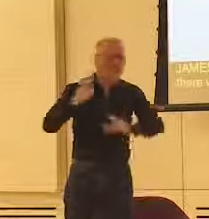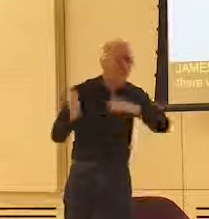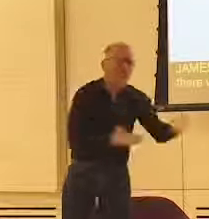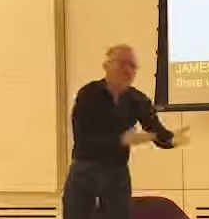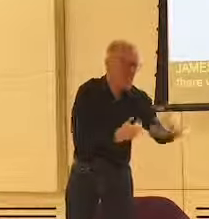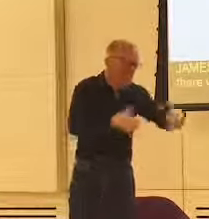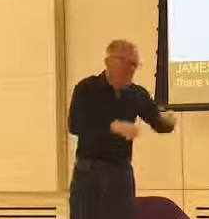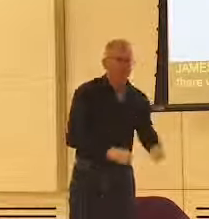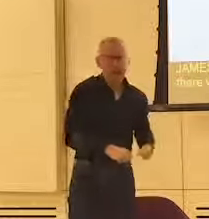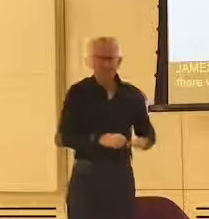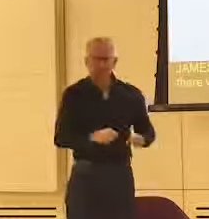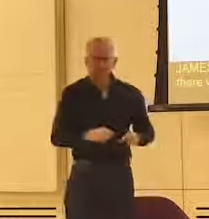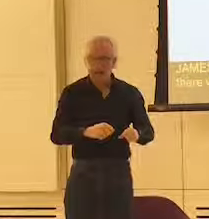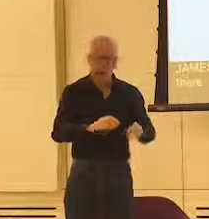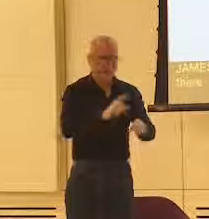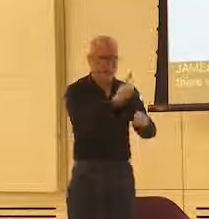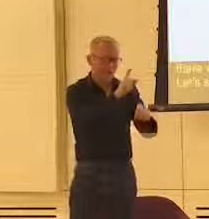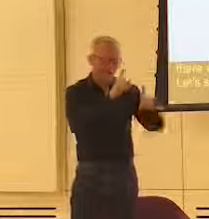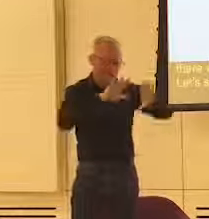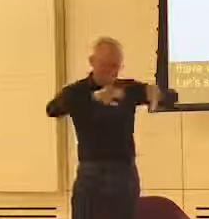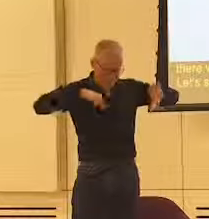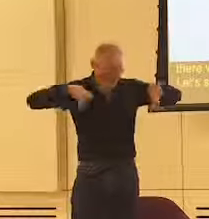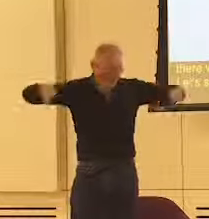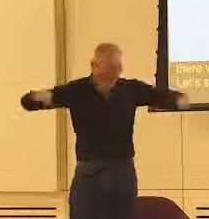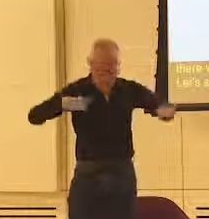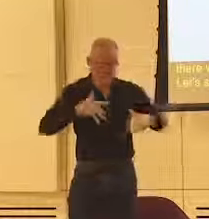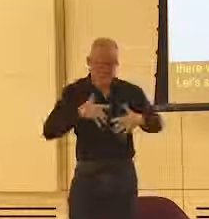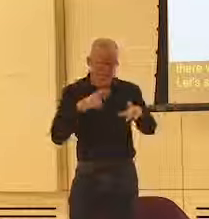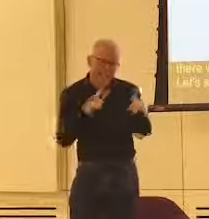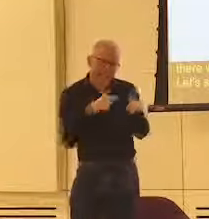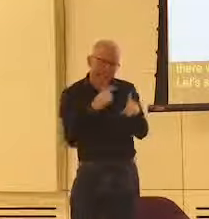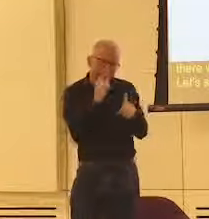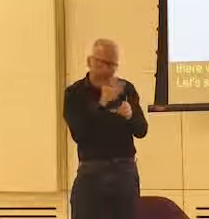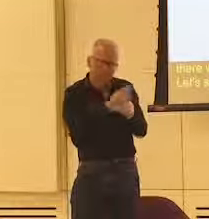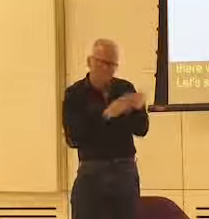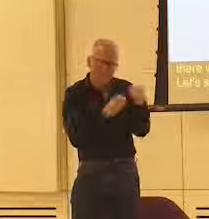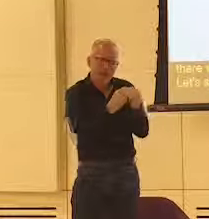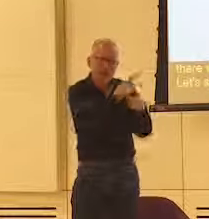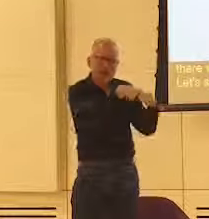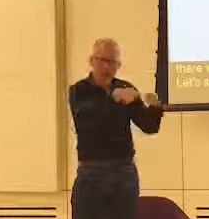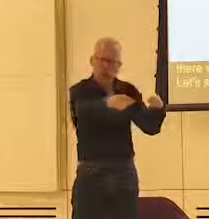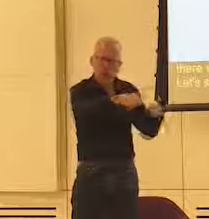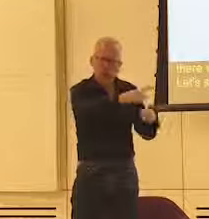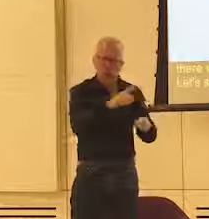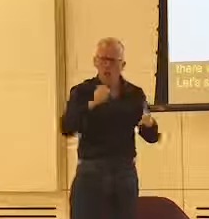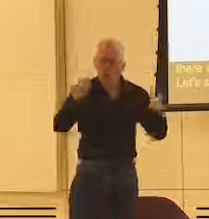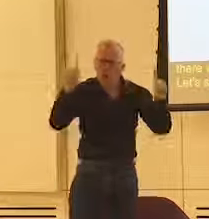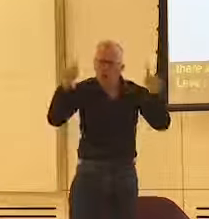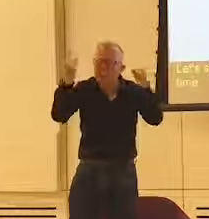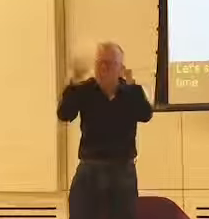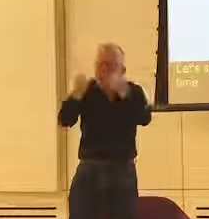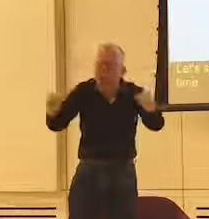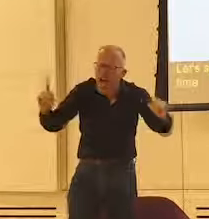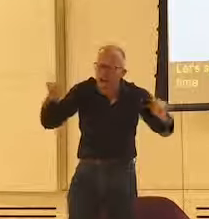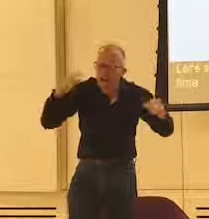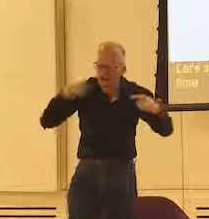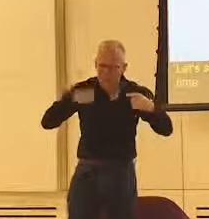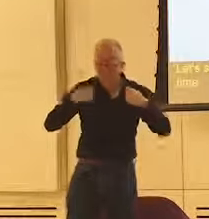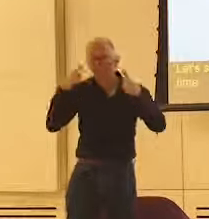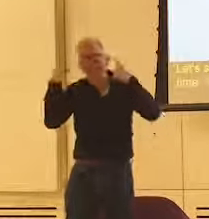have like 500 services in place in 20 years' time. But I can empathize with what Ashley